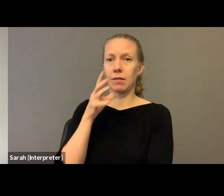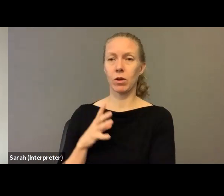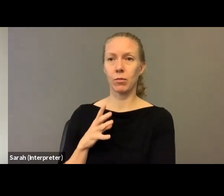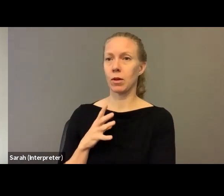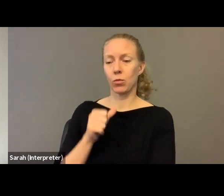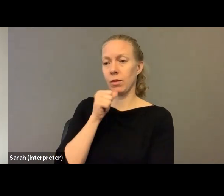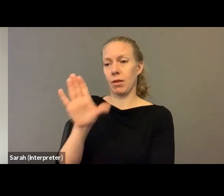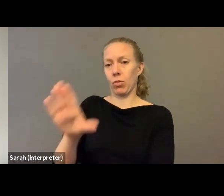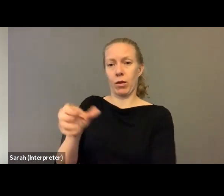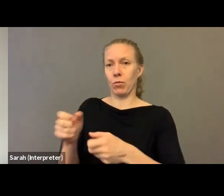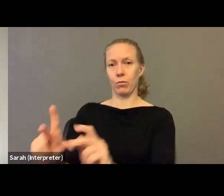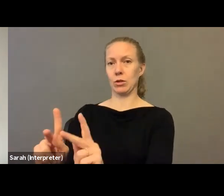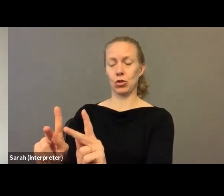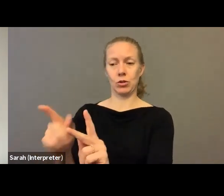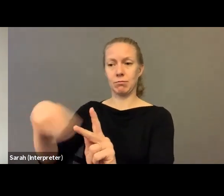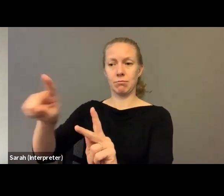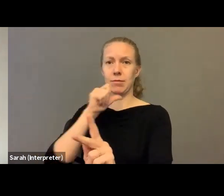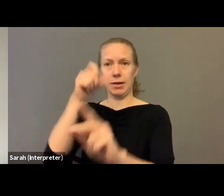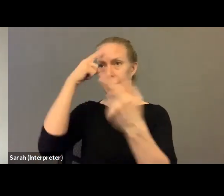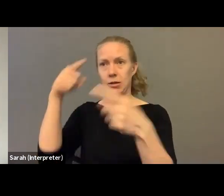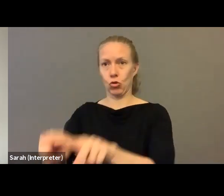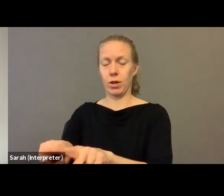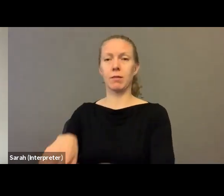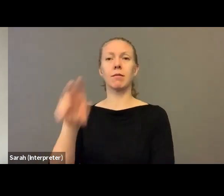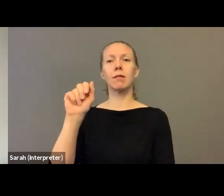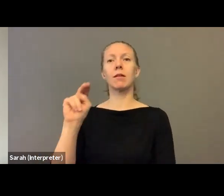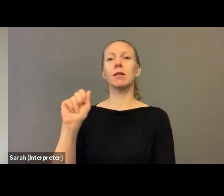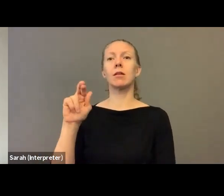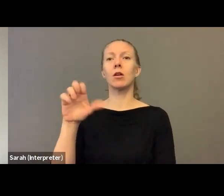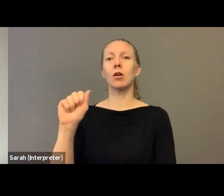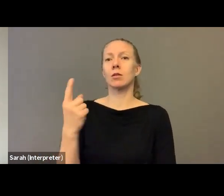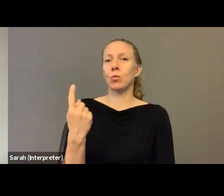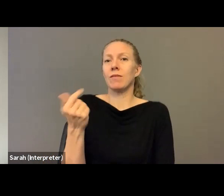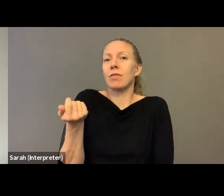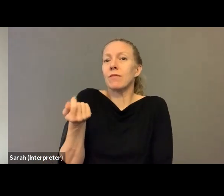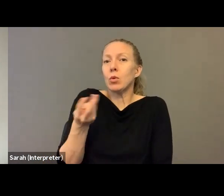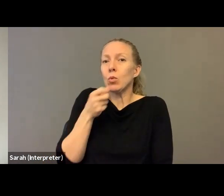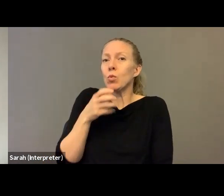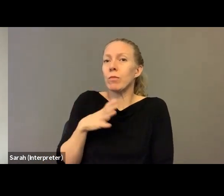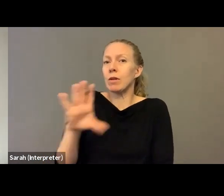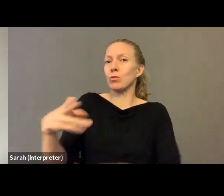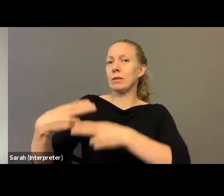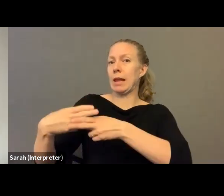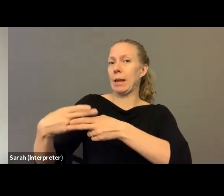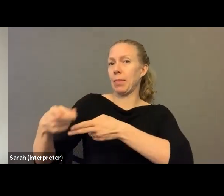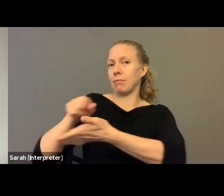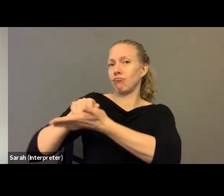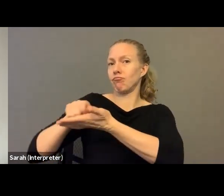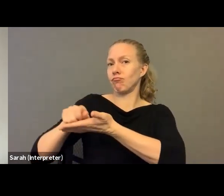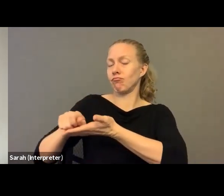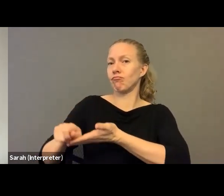without permission, without their consent. And Anarcha is one of the few people that he named in the journals that he had written about his